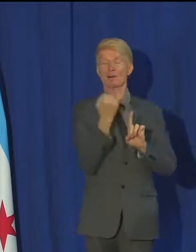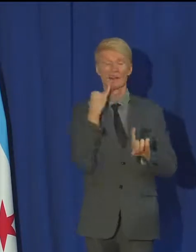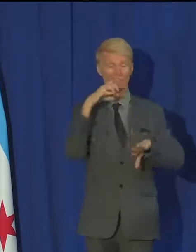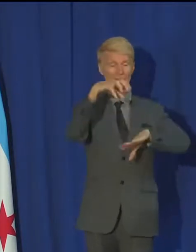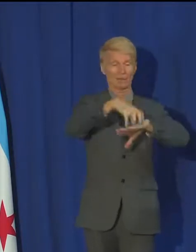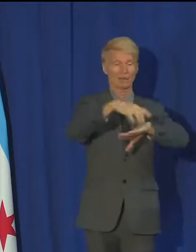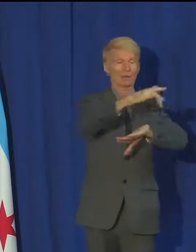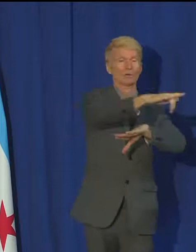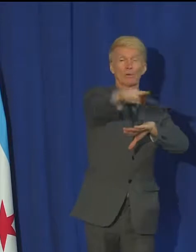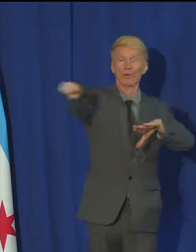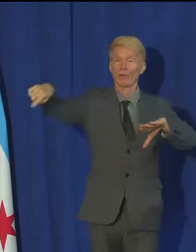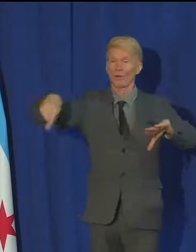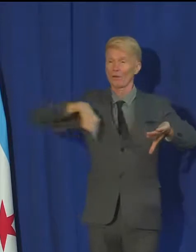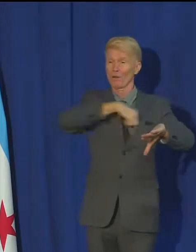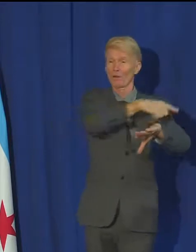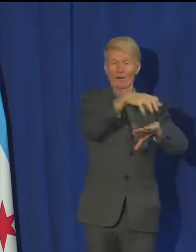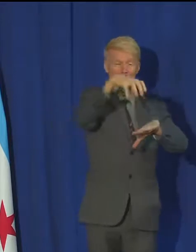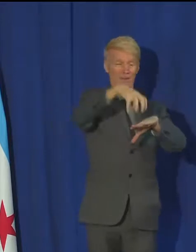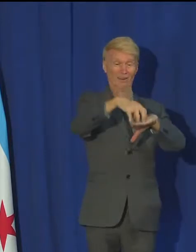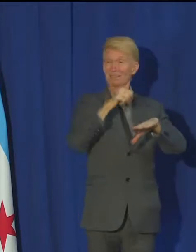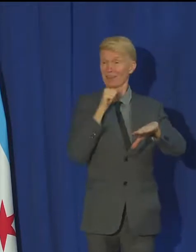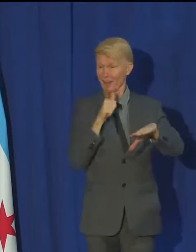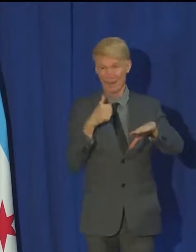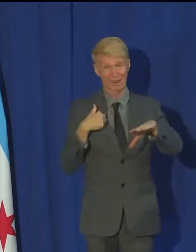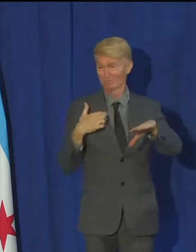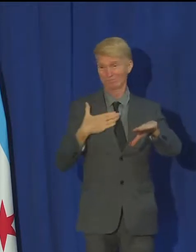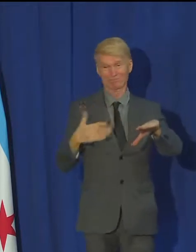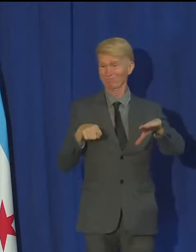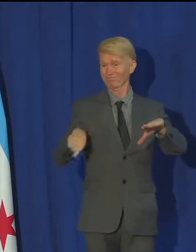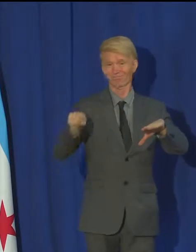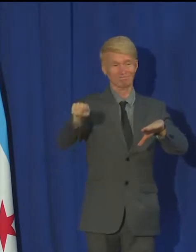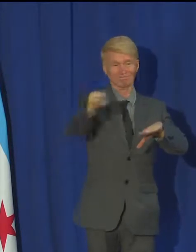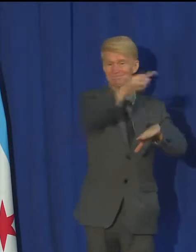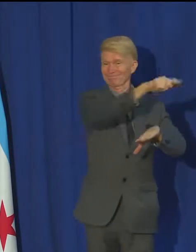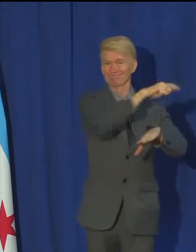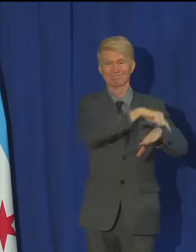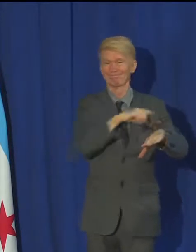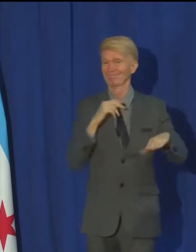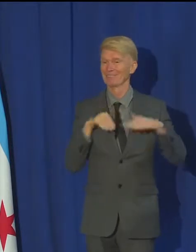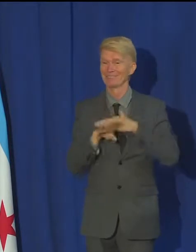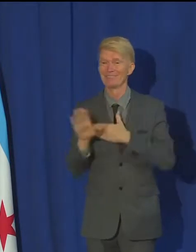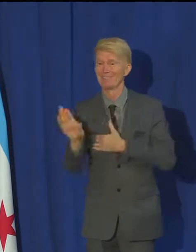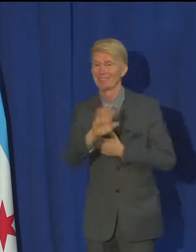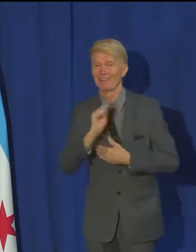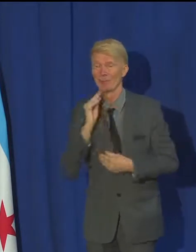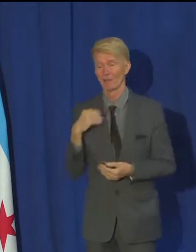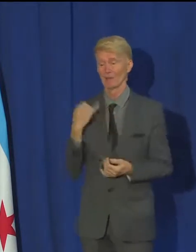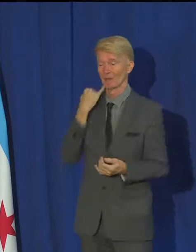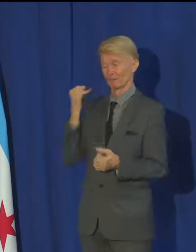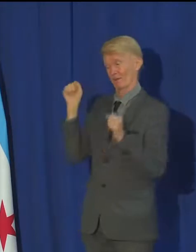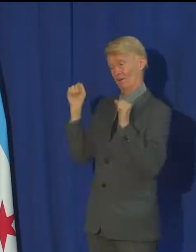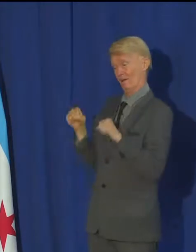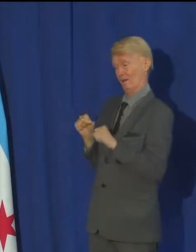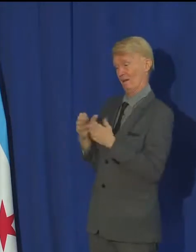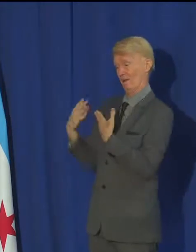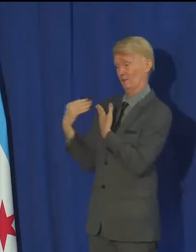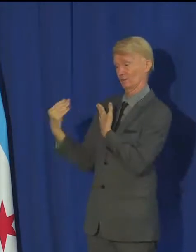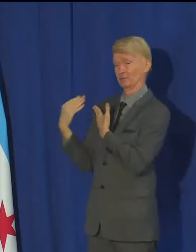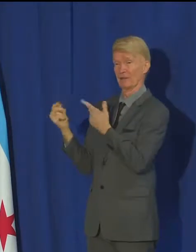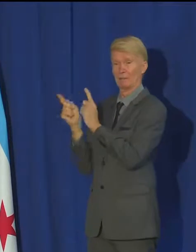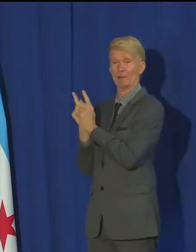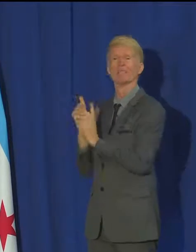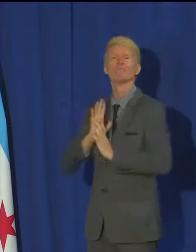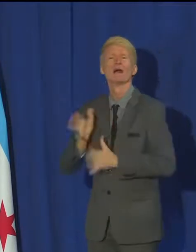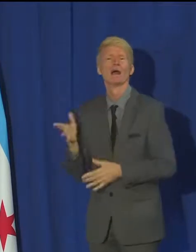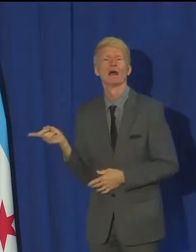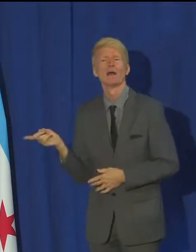bubble, I'm not going into other people's homes at this point. If I'm able to meet outside, that is what I personally prefer to